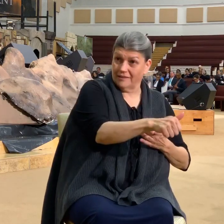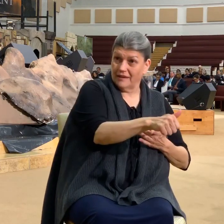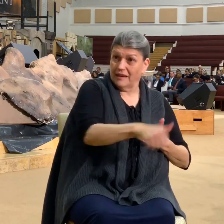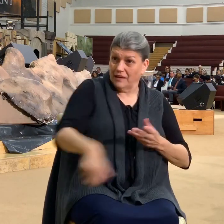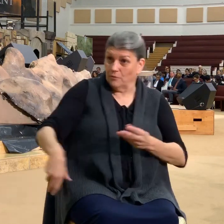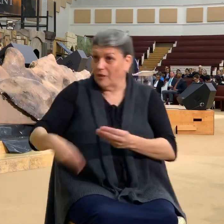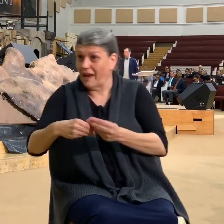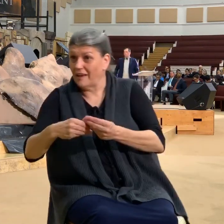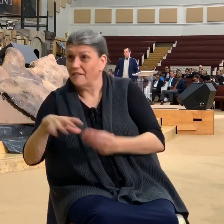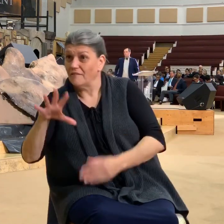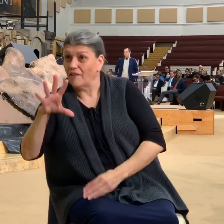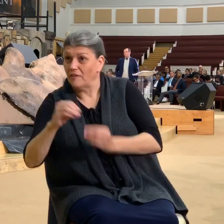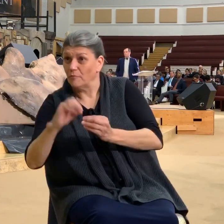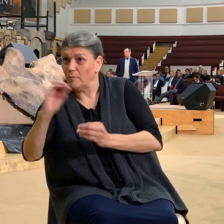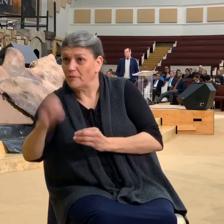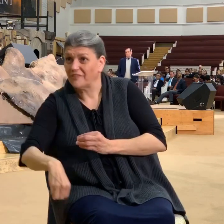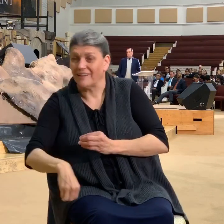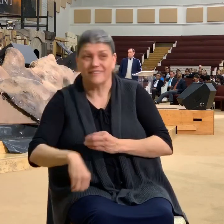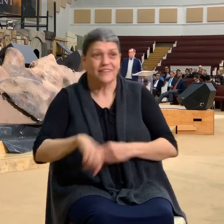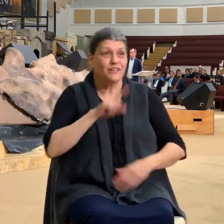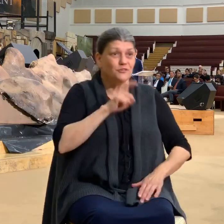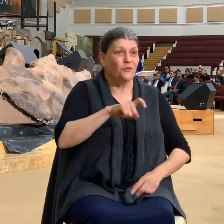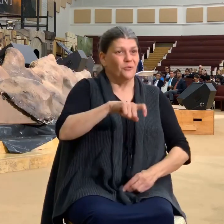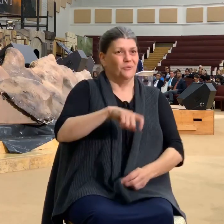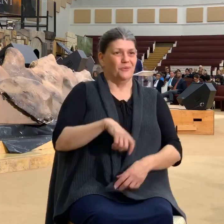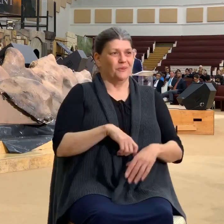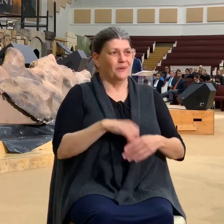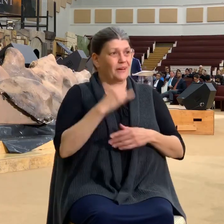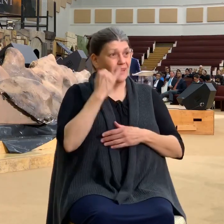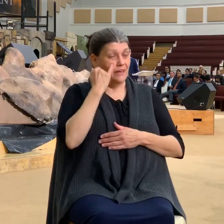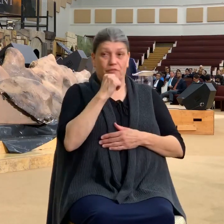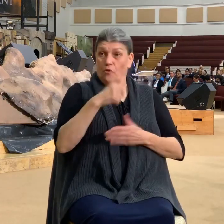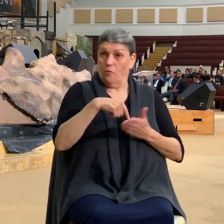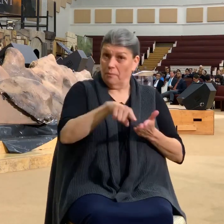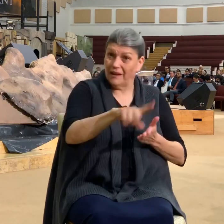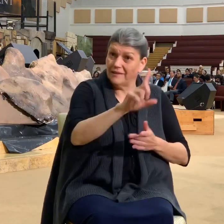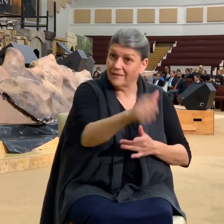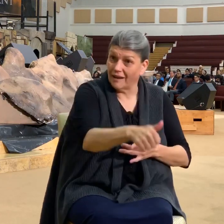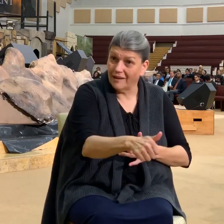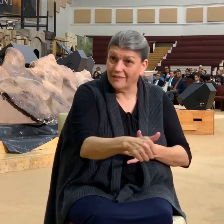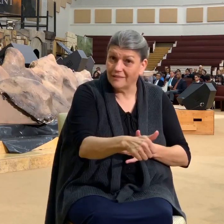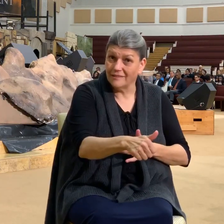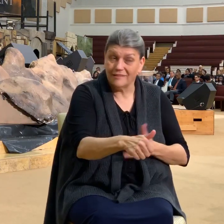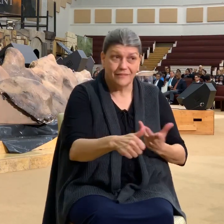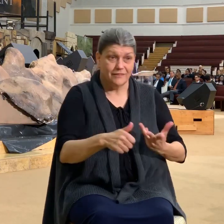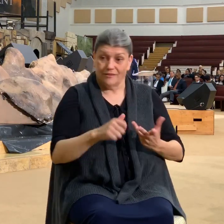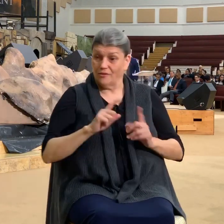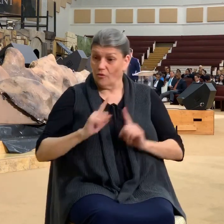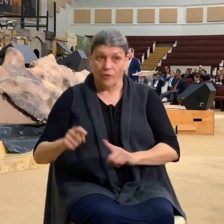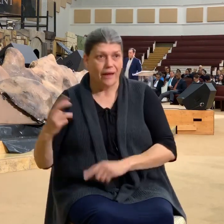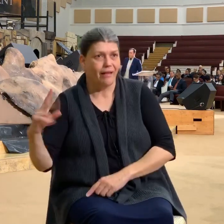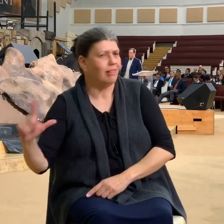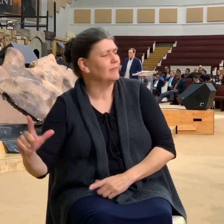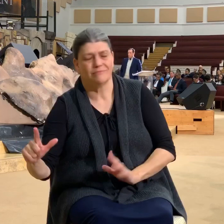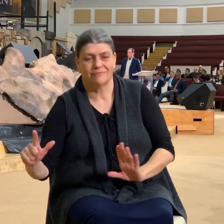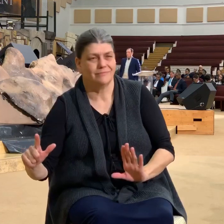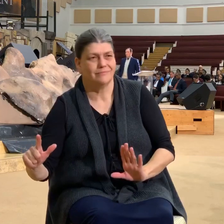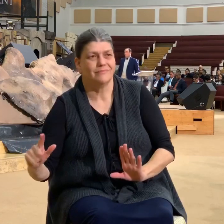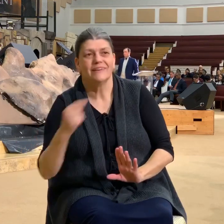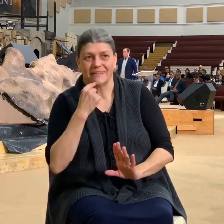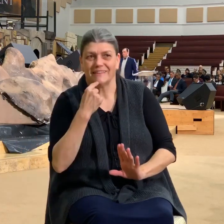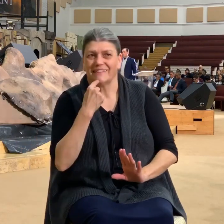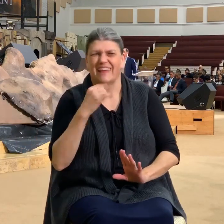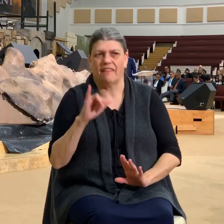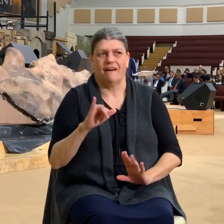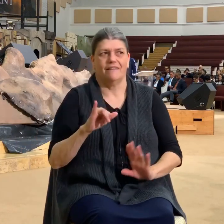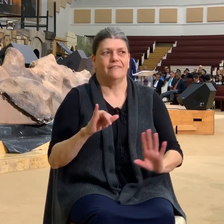said, are you saying that if I don't pay my tithe, I'm going to hell? No, I didn't say that. Because here's the